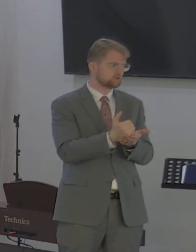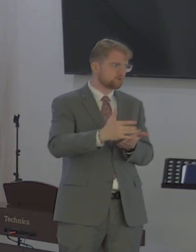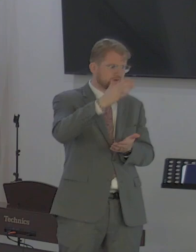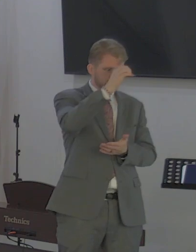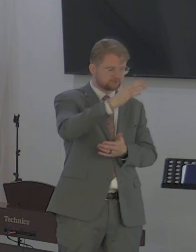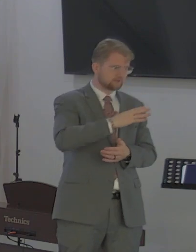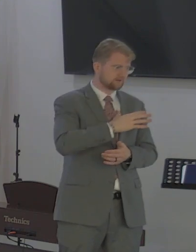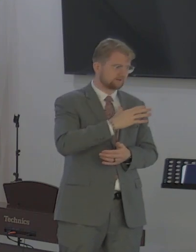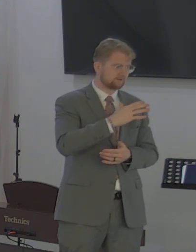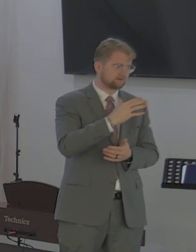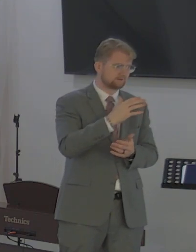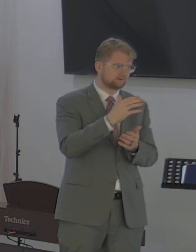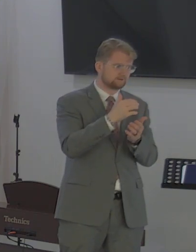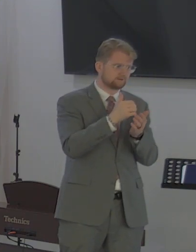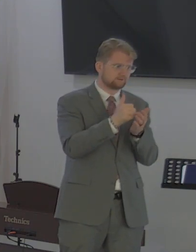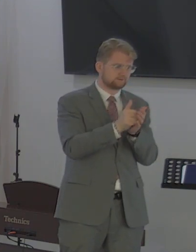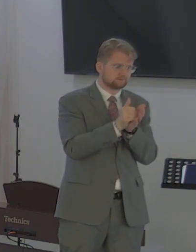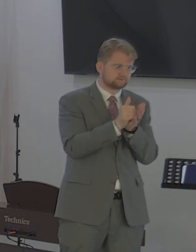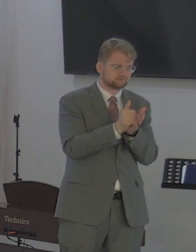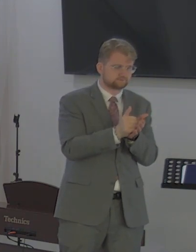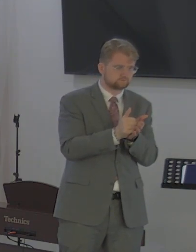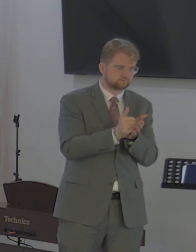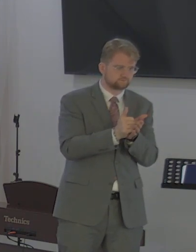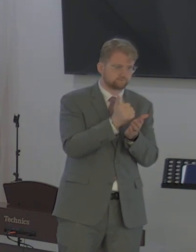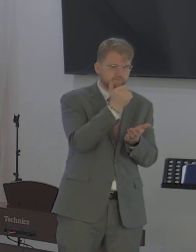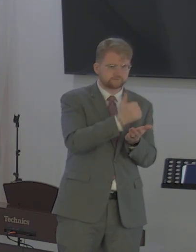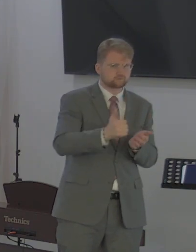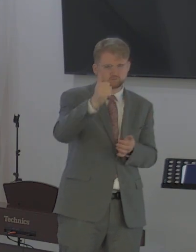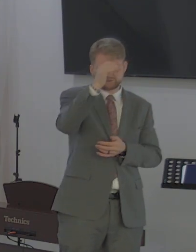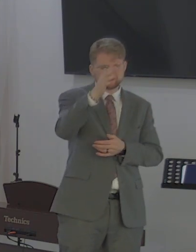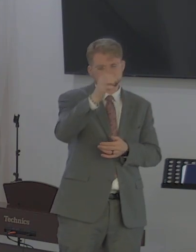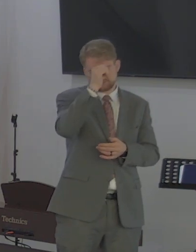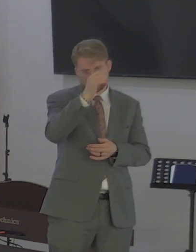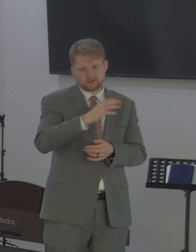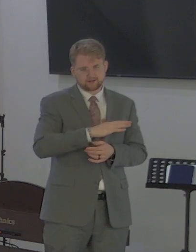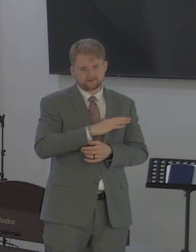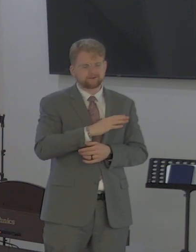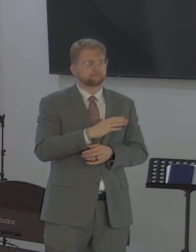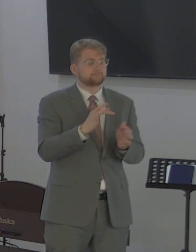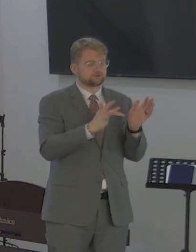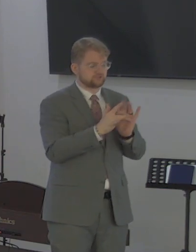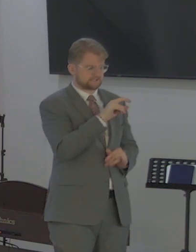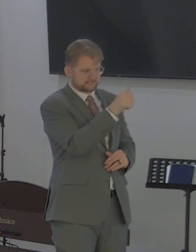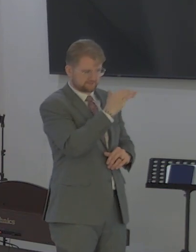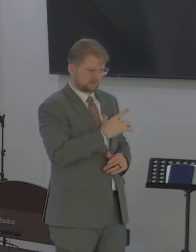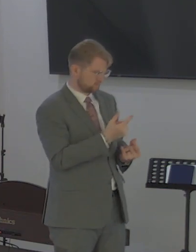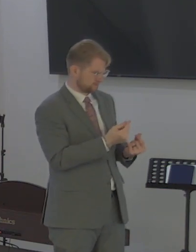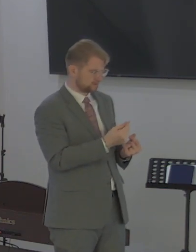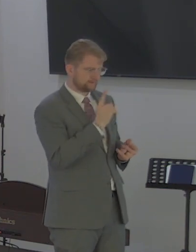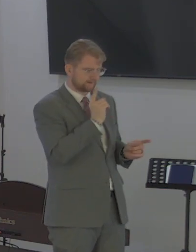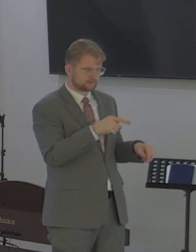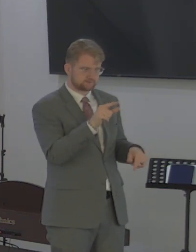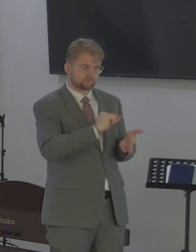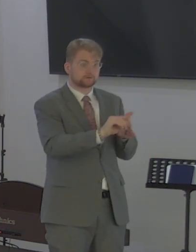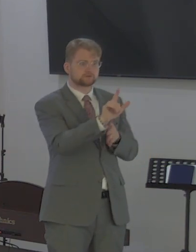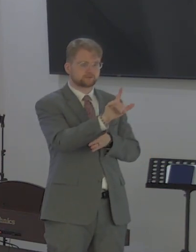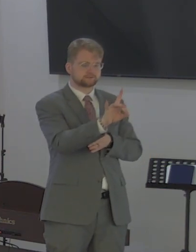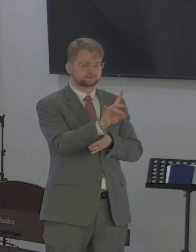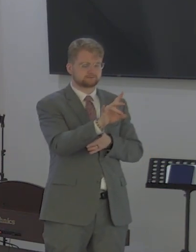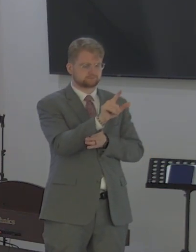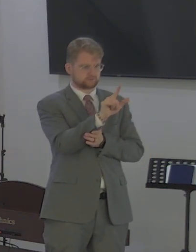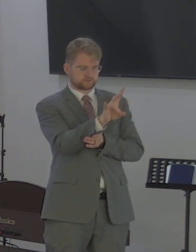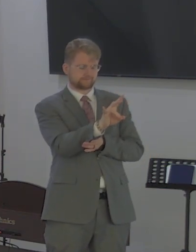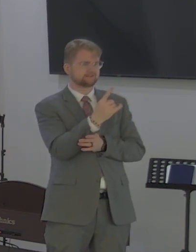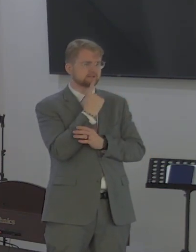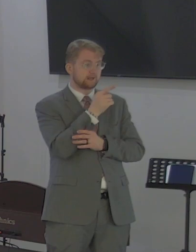and they have this thing going back and forth. He's a lawyer. And Jesus asked him, what do you do? And he answers in 27, thou shalt love the Lord thy God with all thy